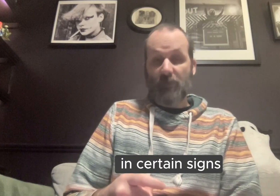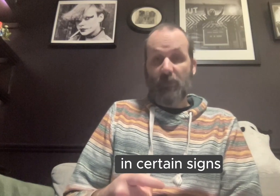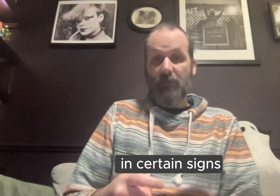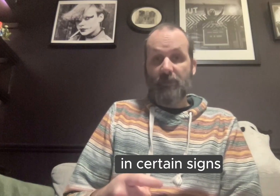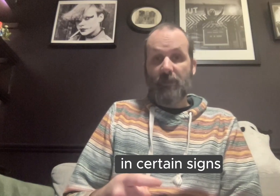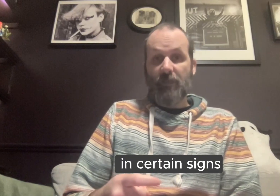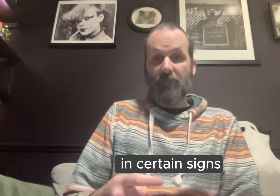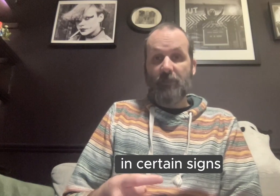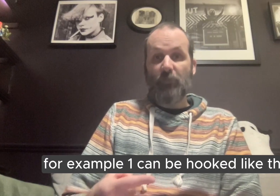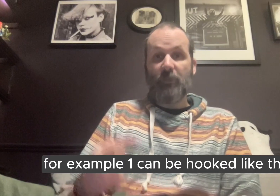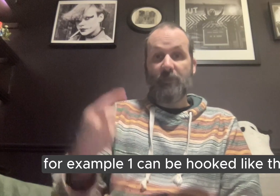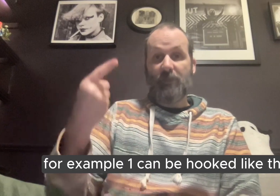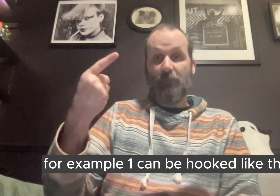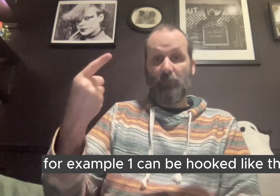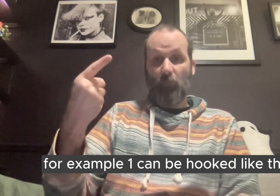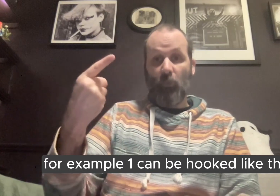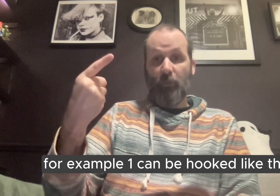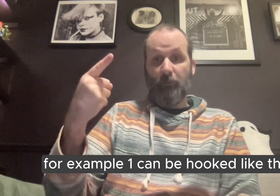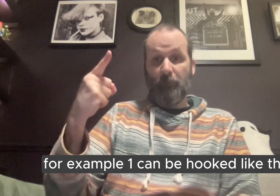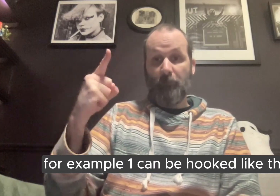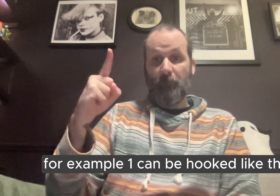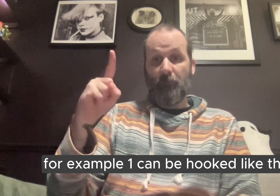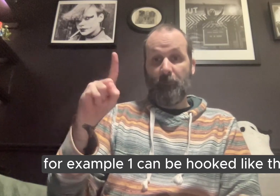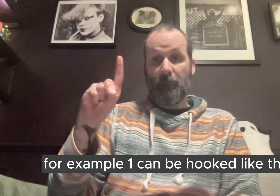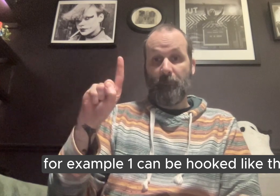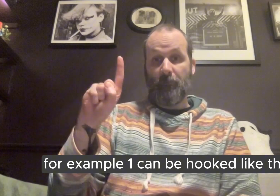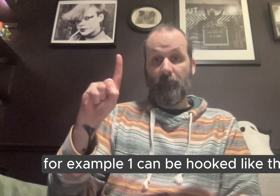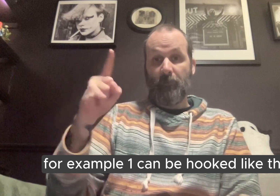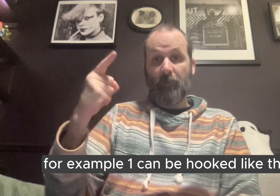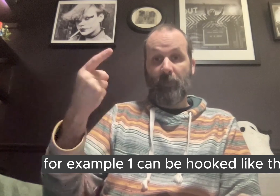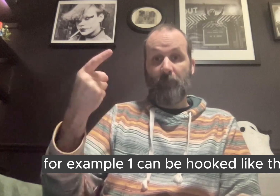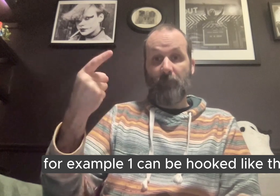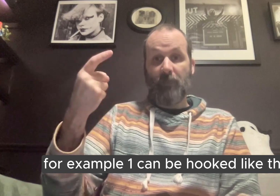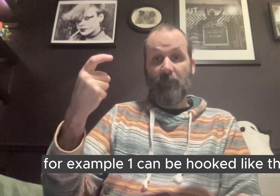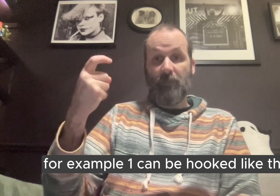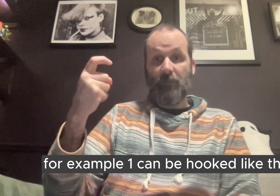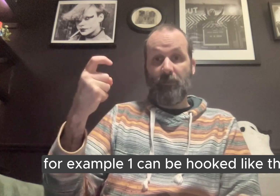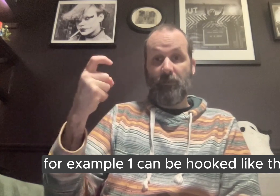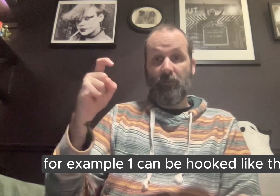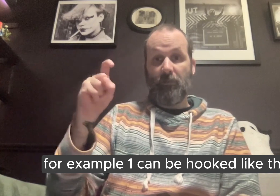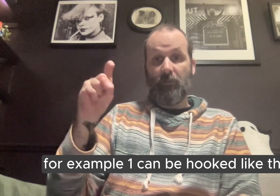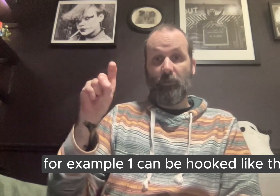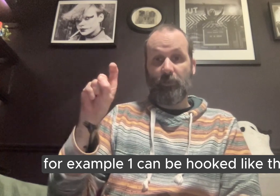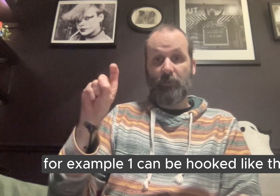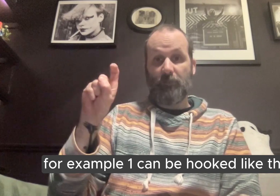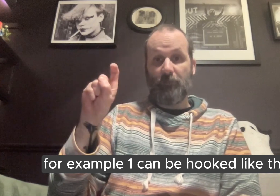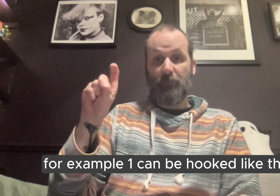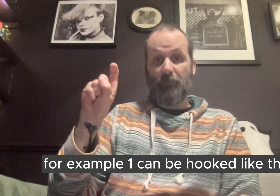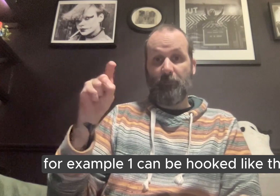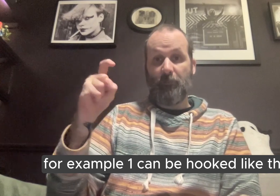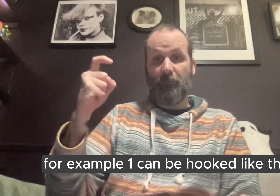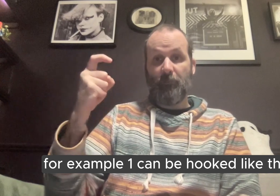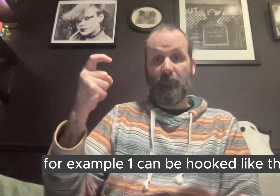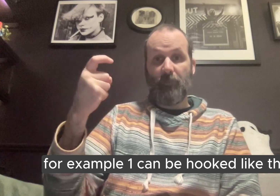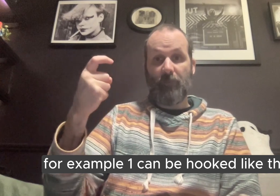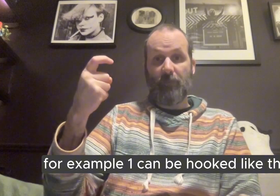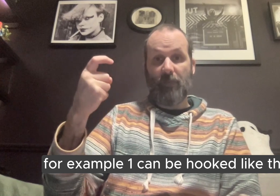certain signs. For example, 1 can be hooked, like that.